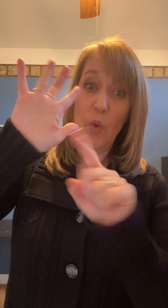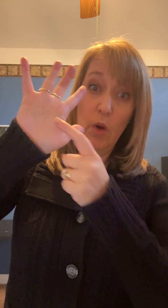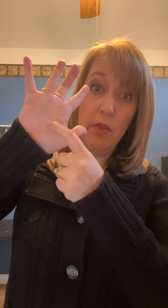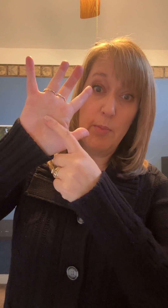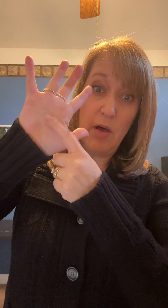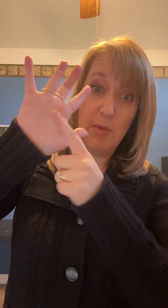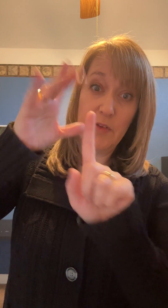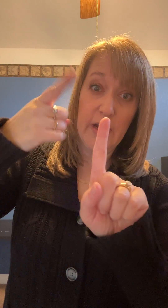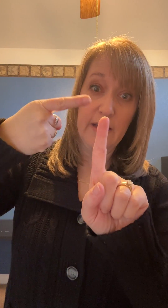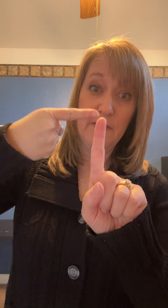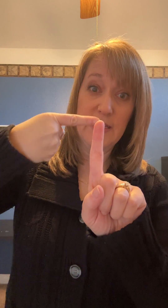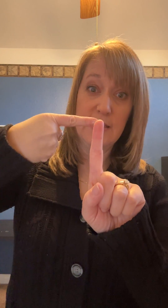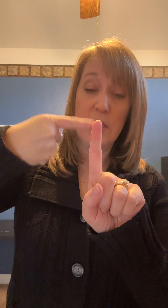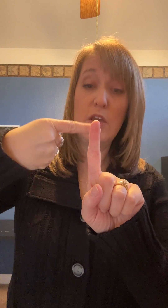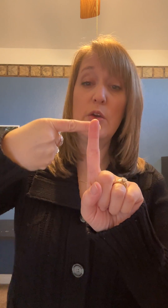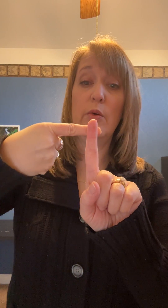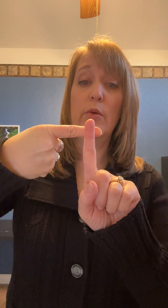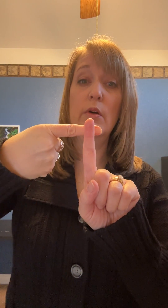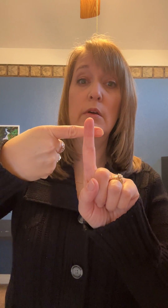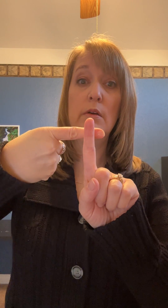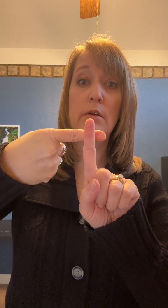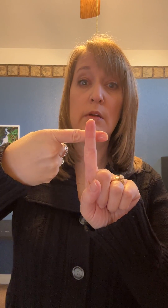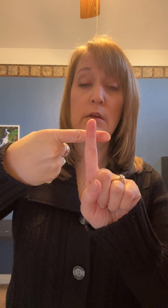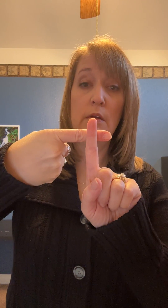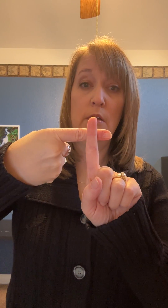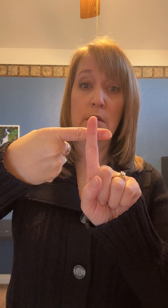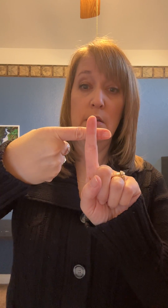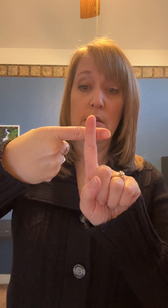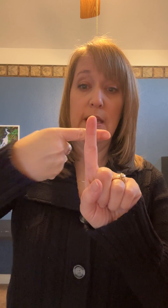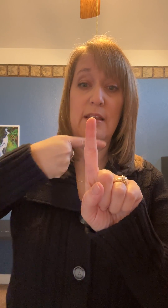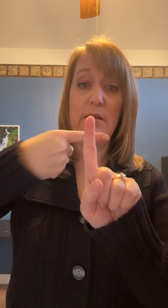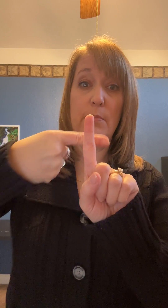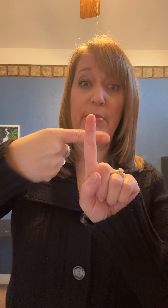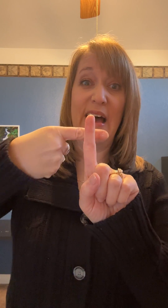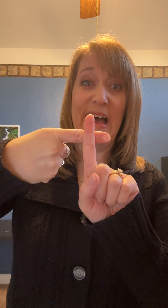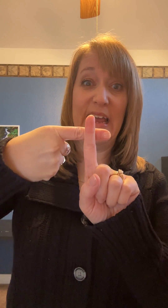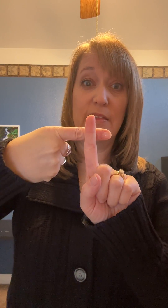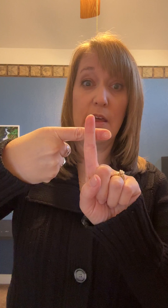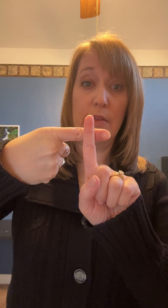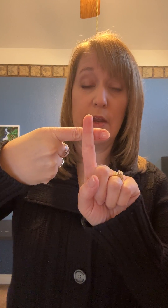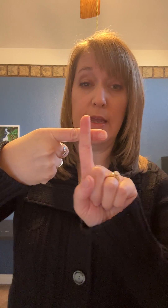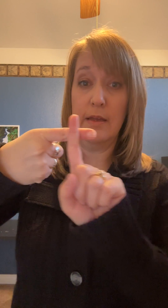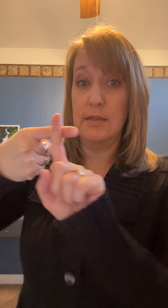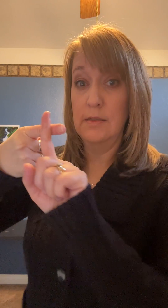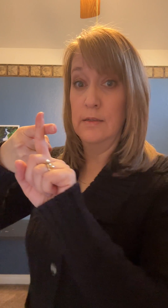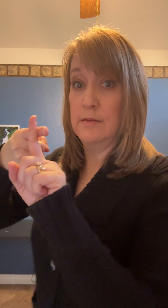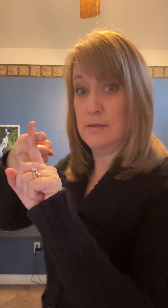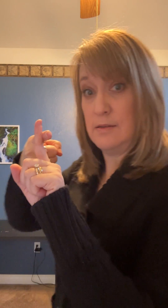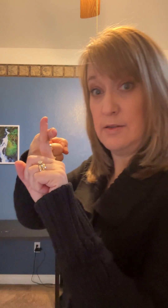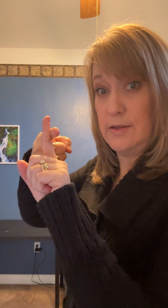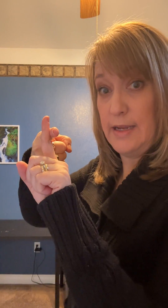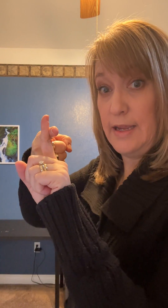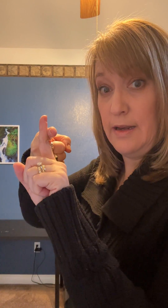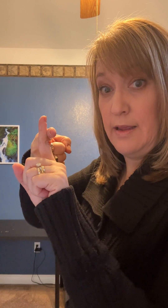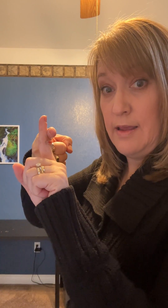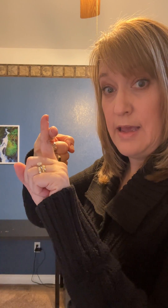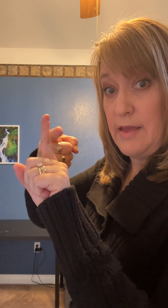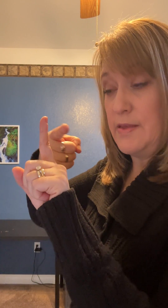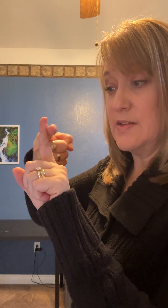the palm of your hand facing you, and behind the other hand. All right, and then this one